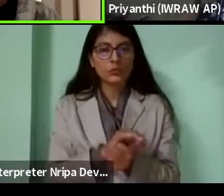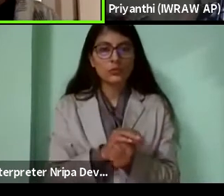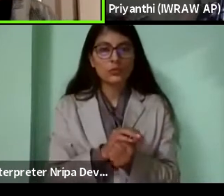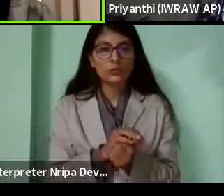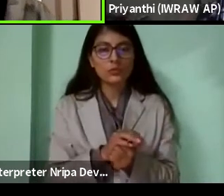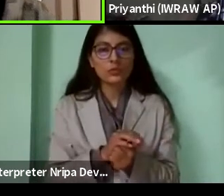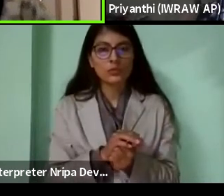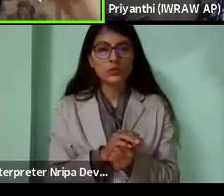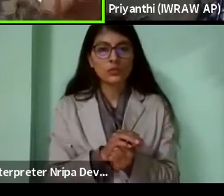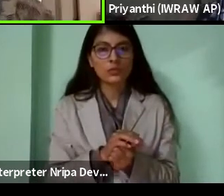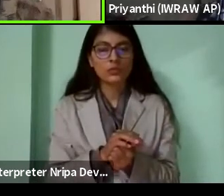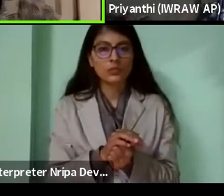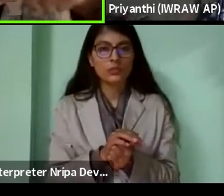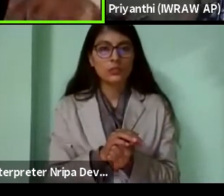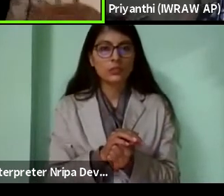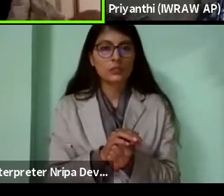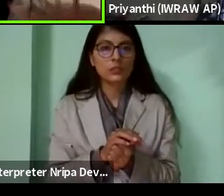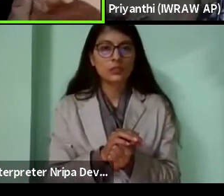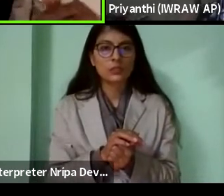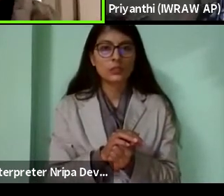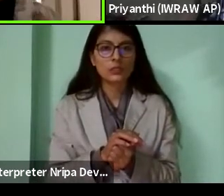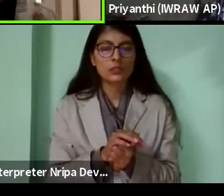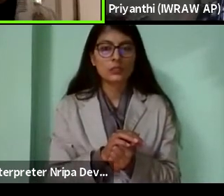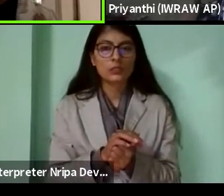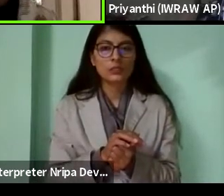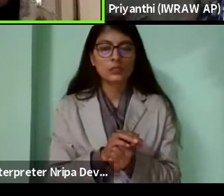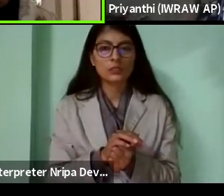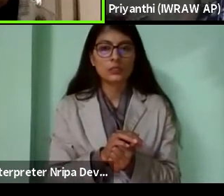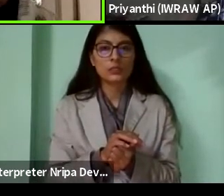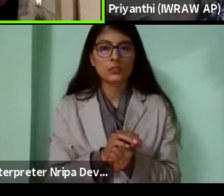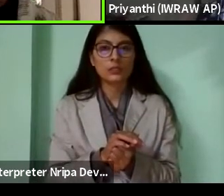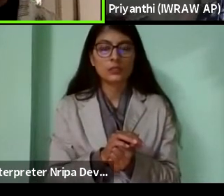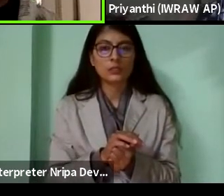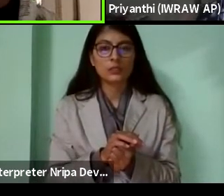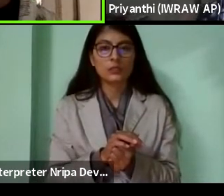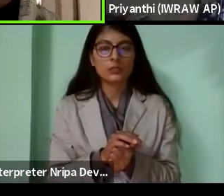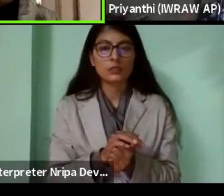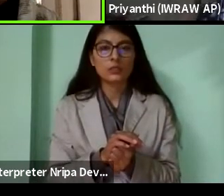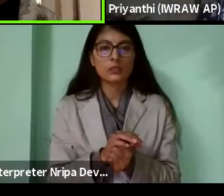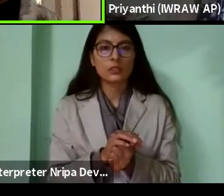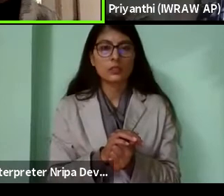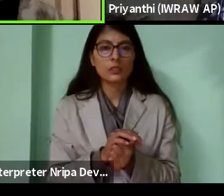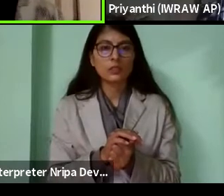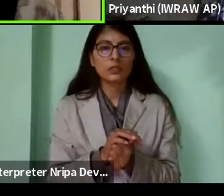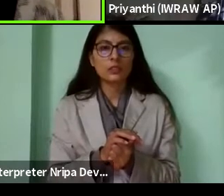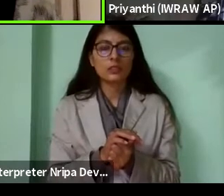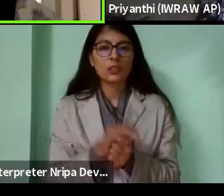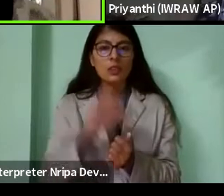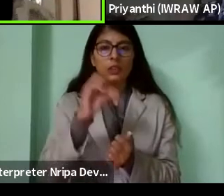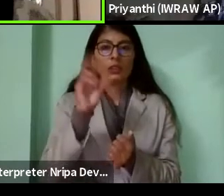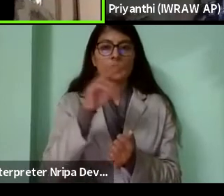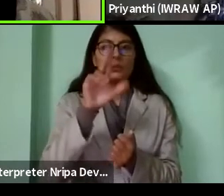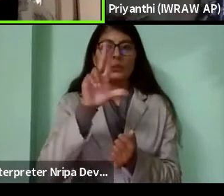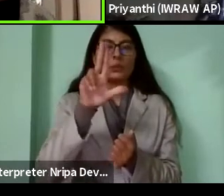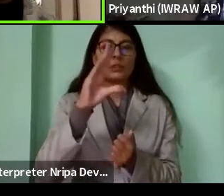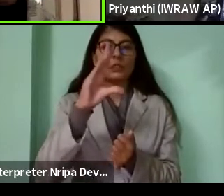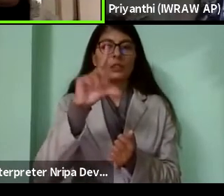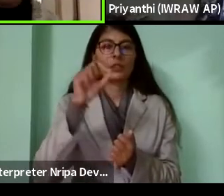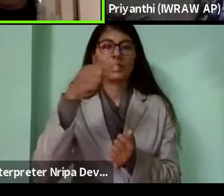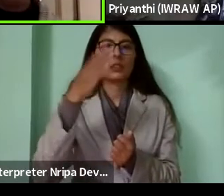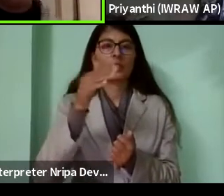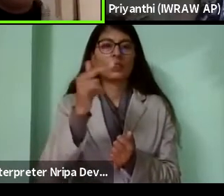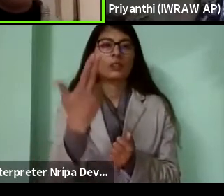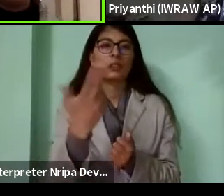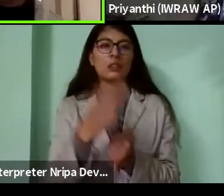just going the way we went last time, so Philister gets some time, a bit of a break. So Priyanthi, do you want to go